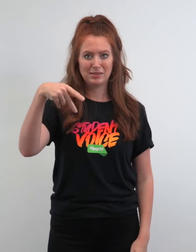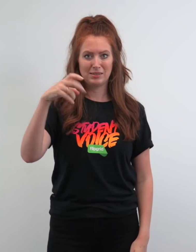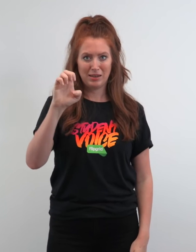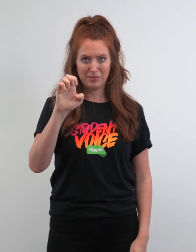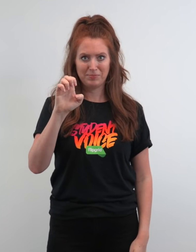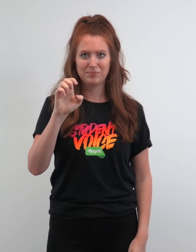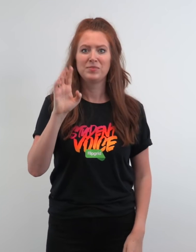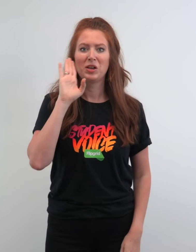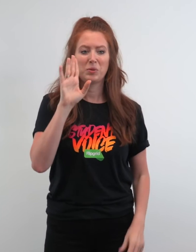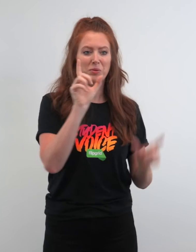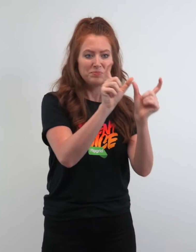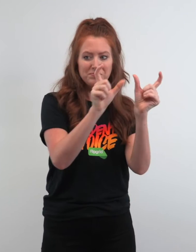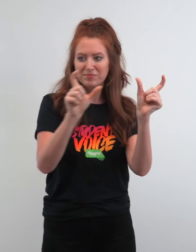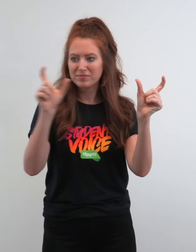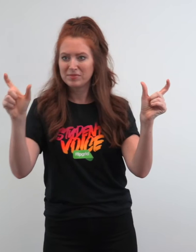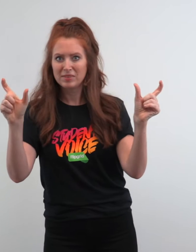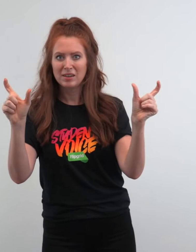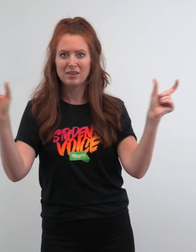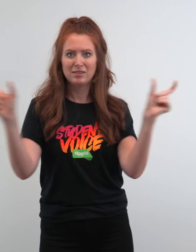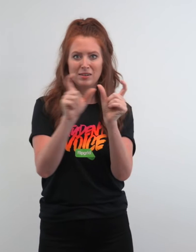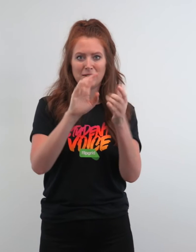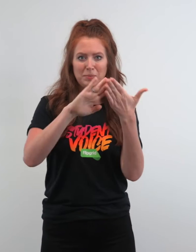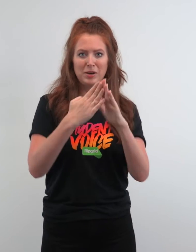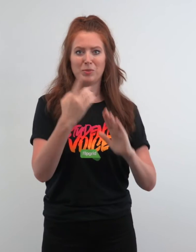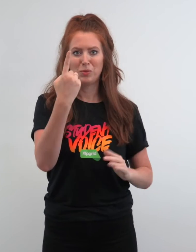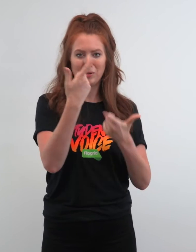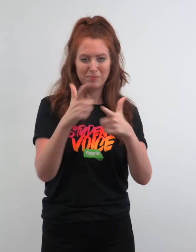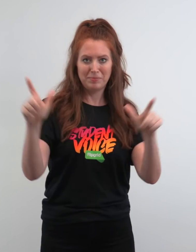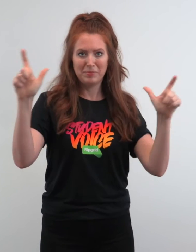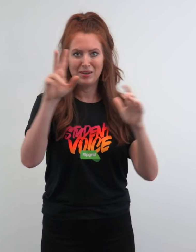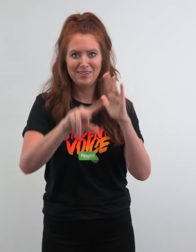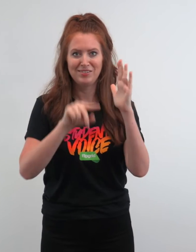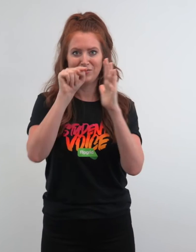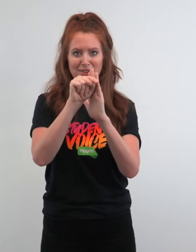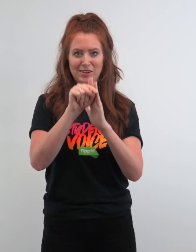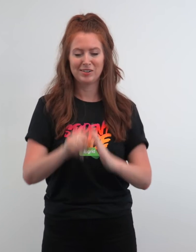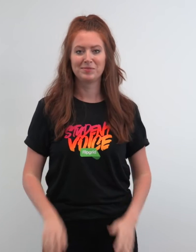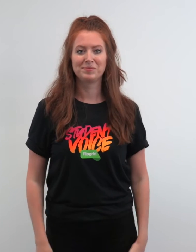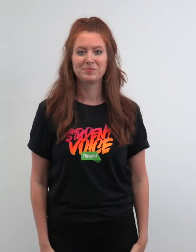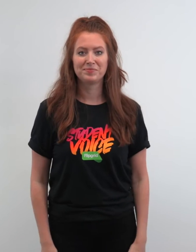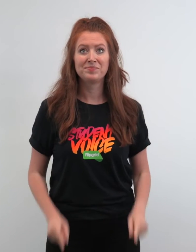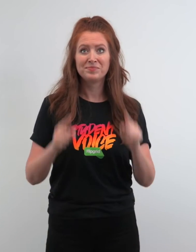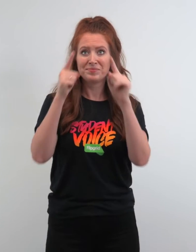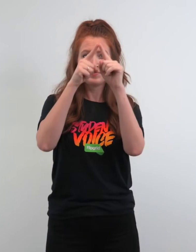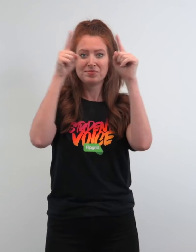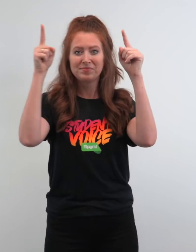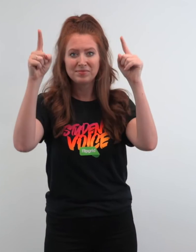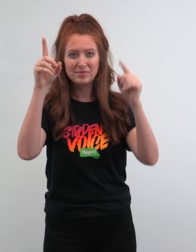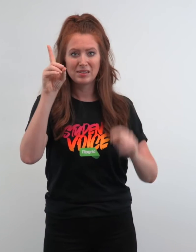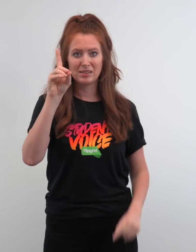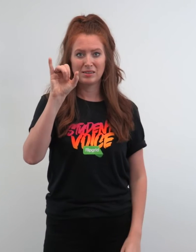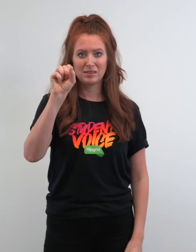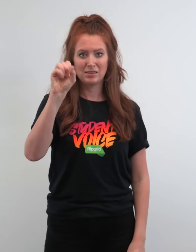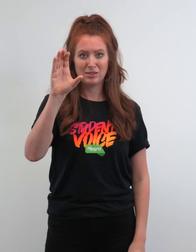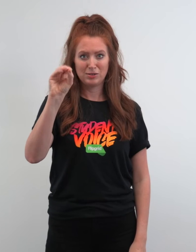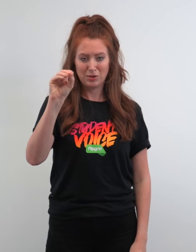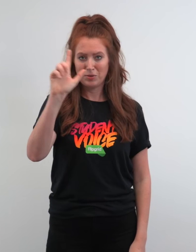mixtapes. It will take all the videos and it'll become one big video. Next to that is